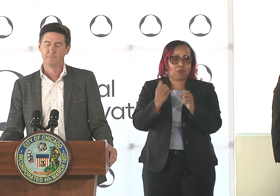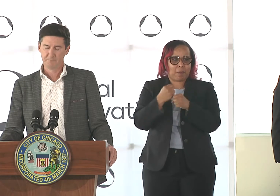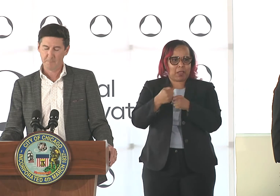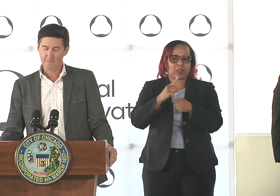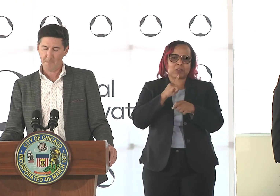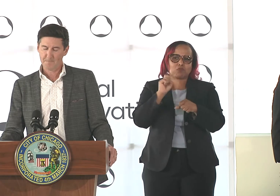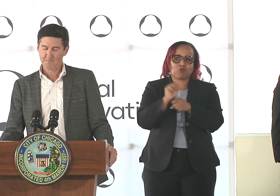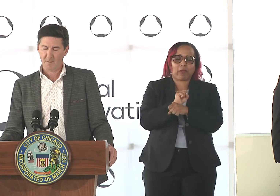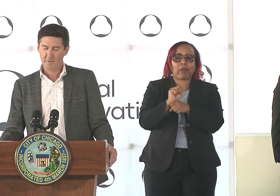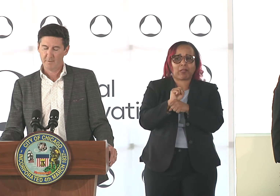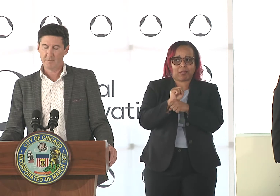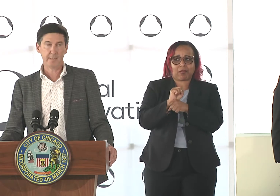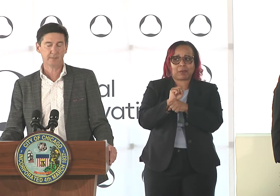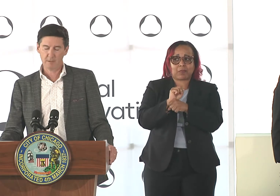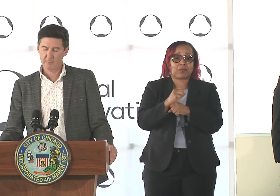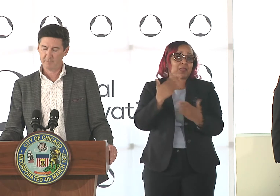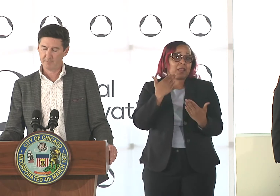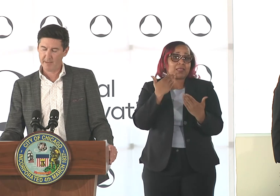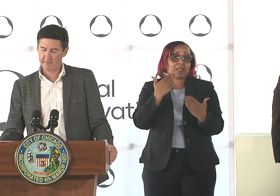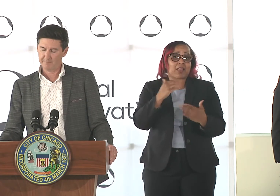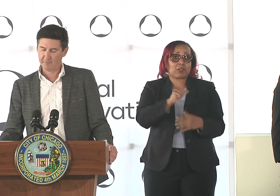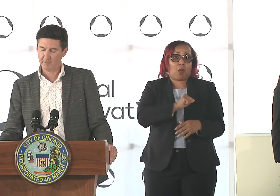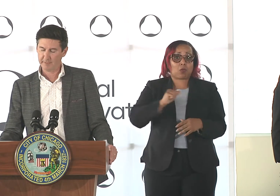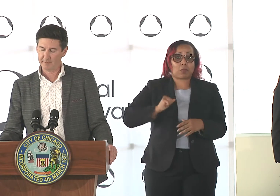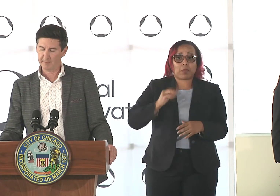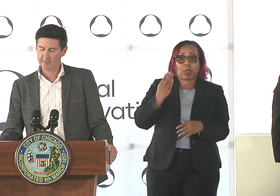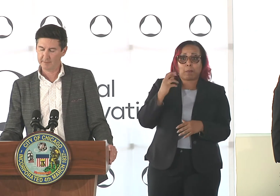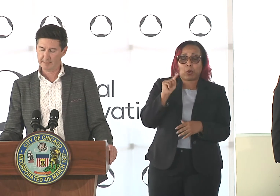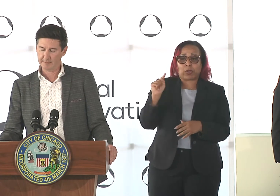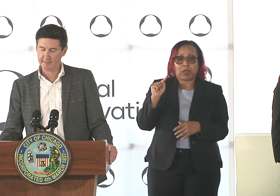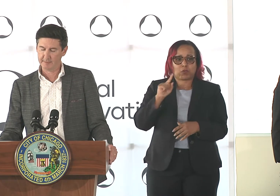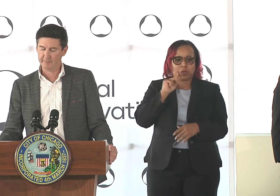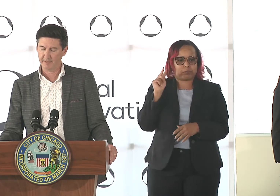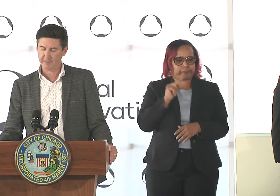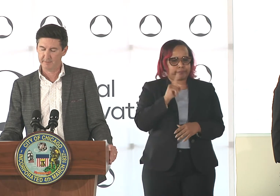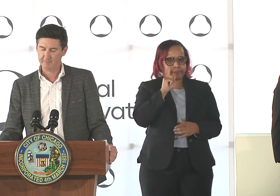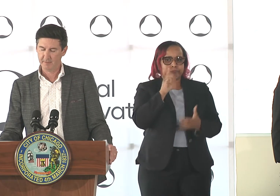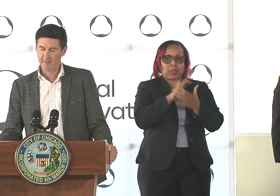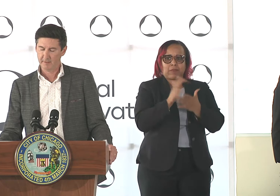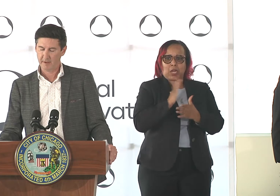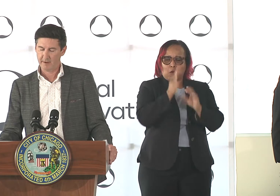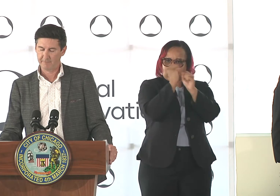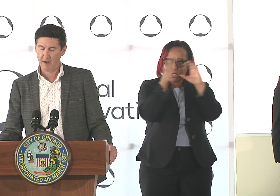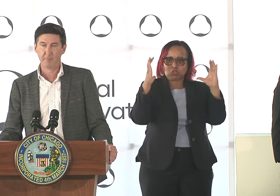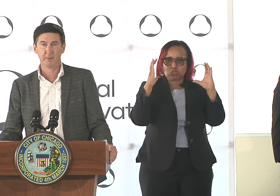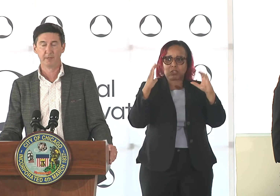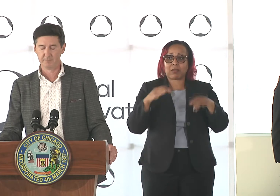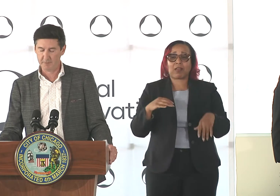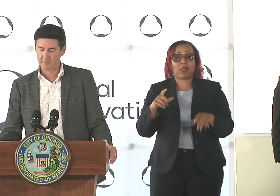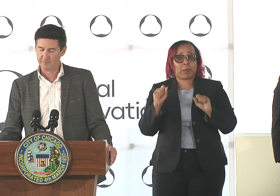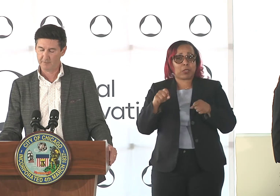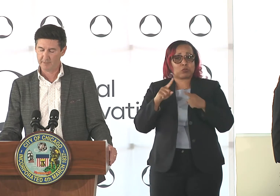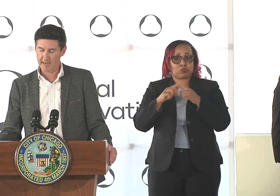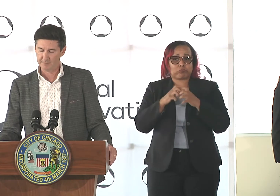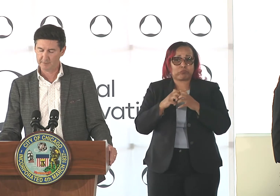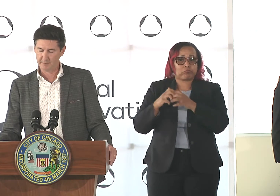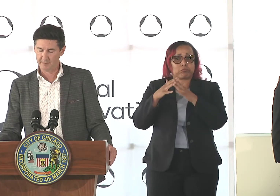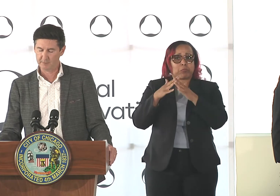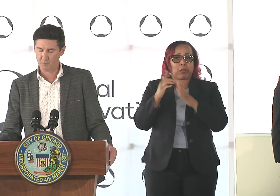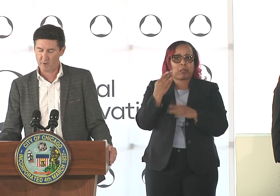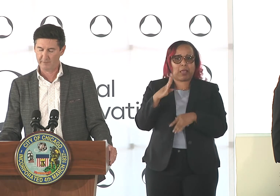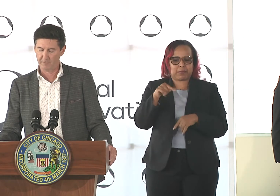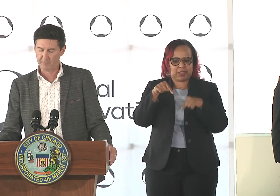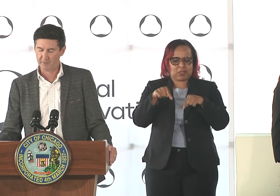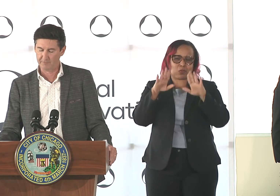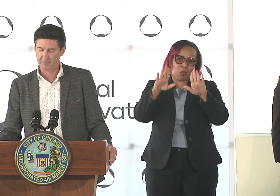real. Thanks, Alderman Burnett, for believing in the TCC vision, for our ability to build Fulton Labs in